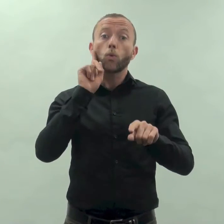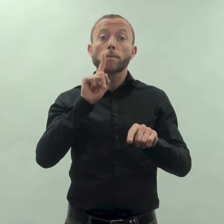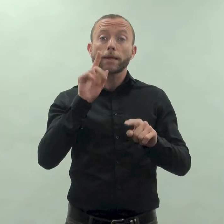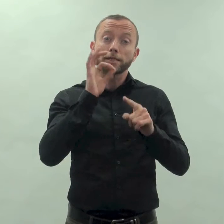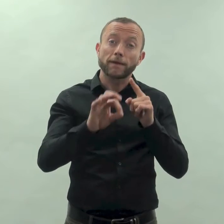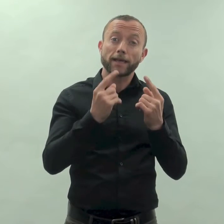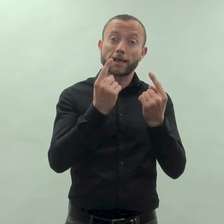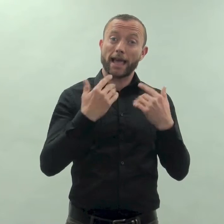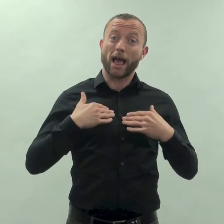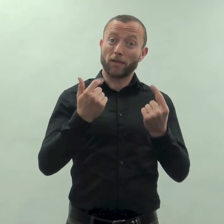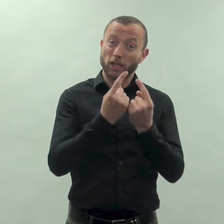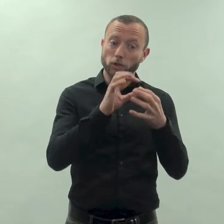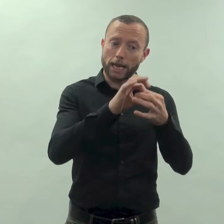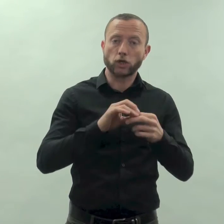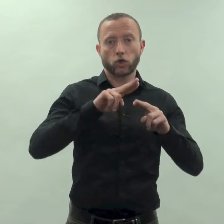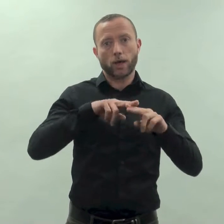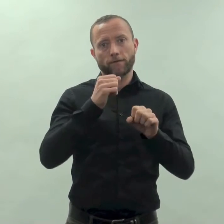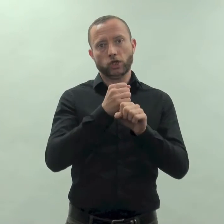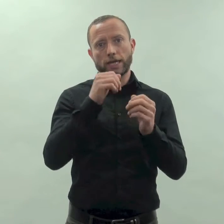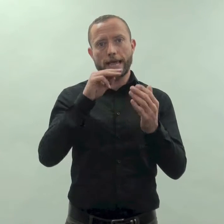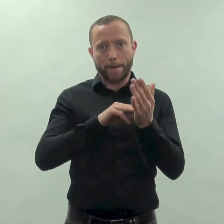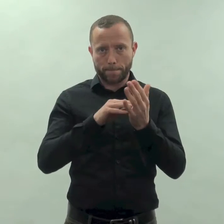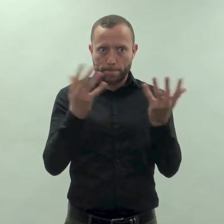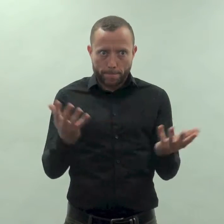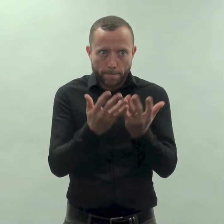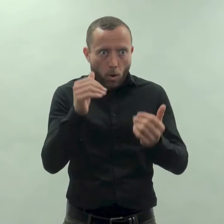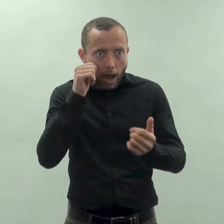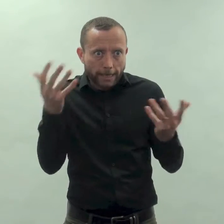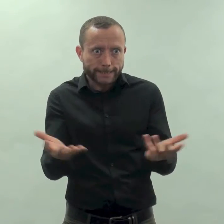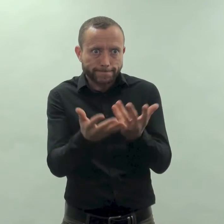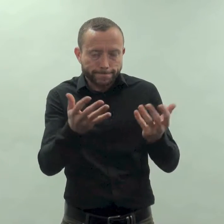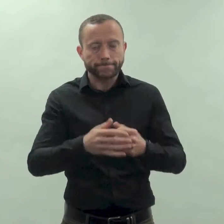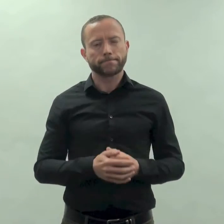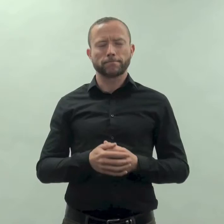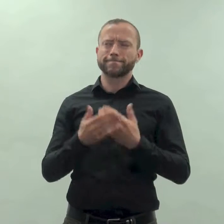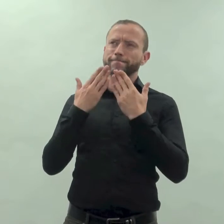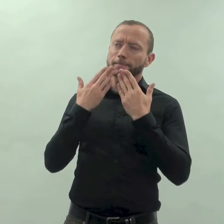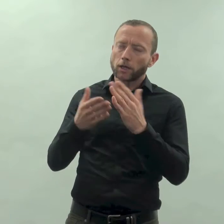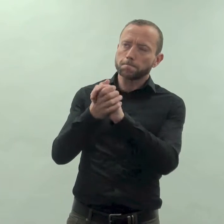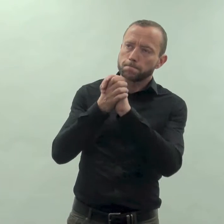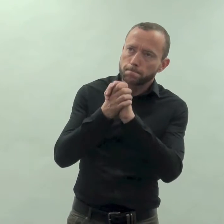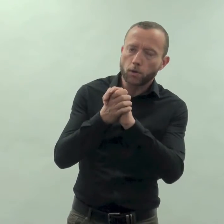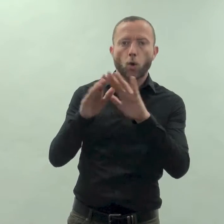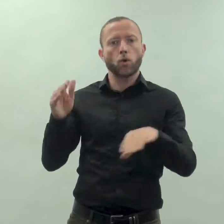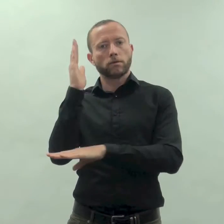health issues associated with FGM. We would like to thank all of our presenters, staff,